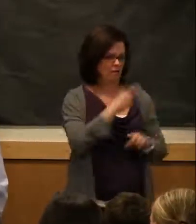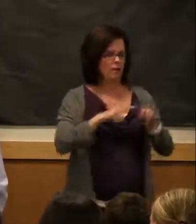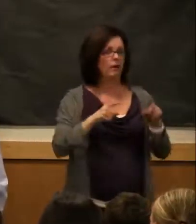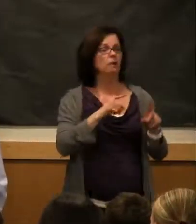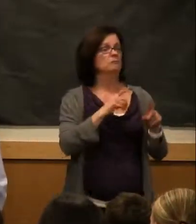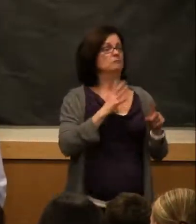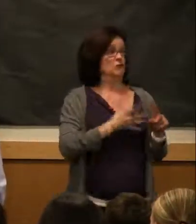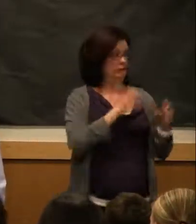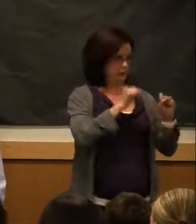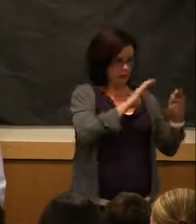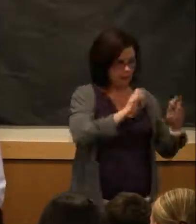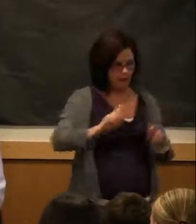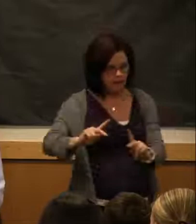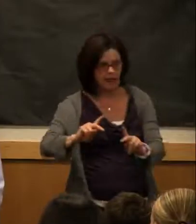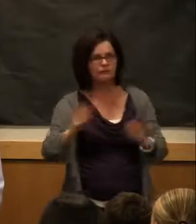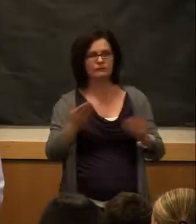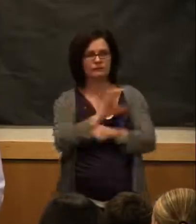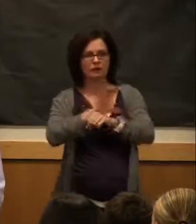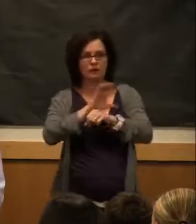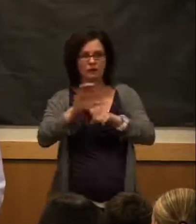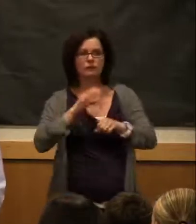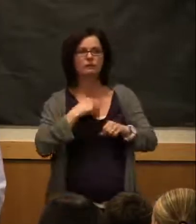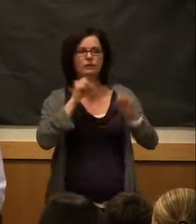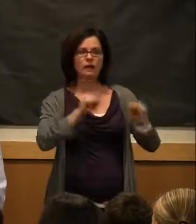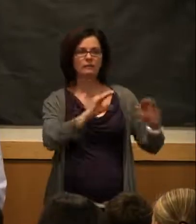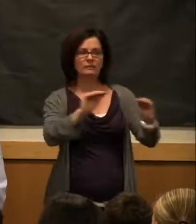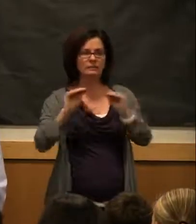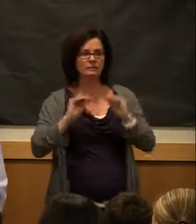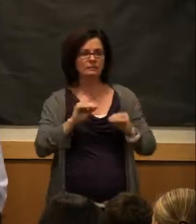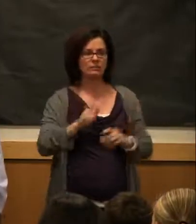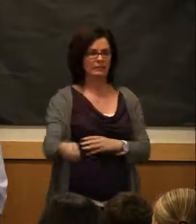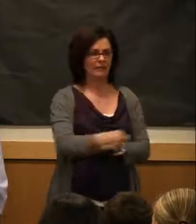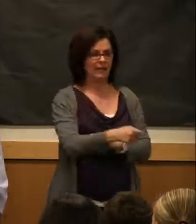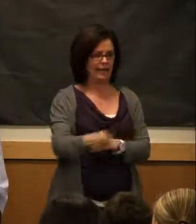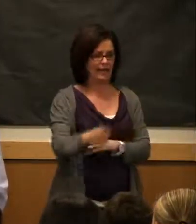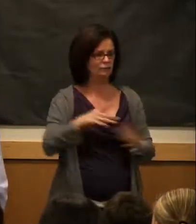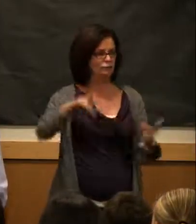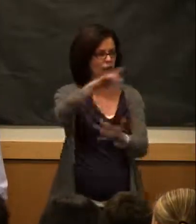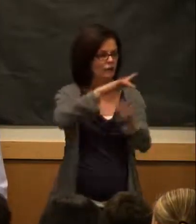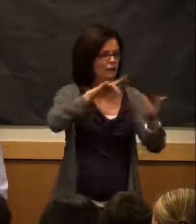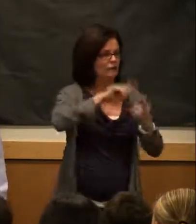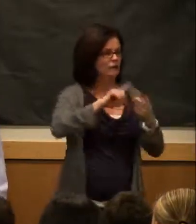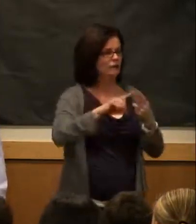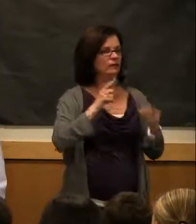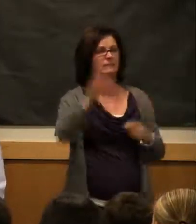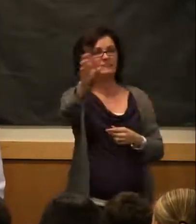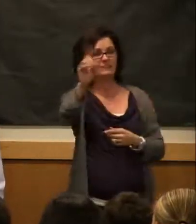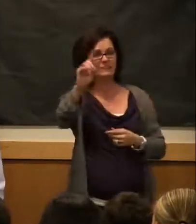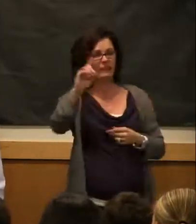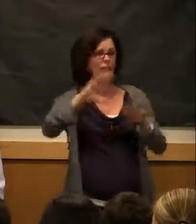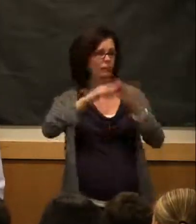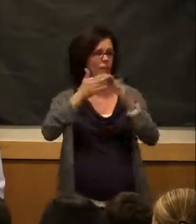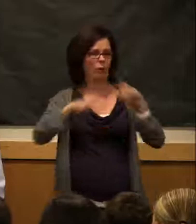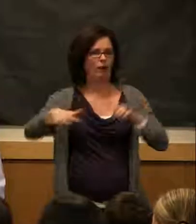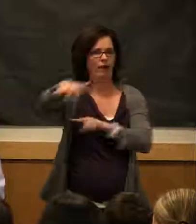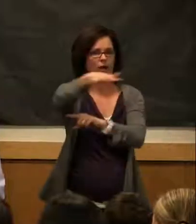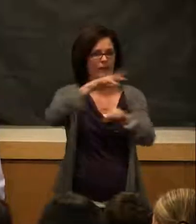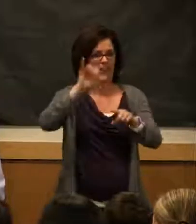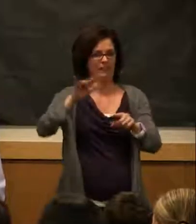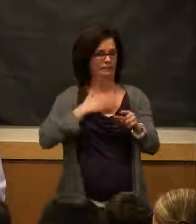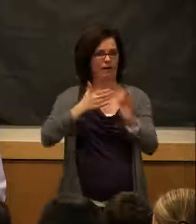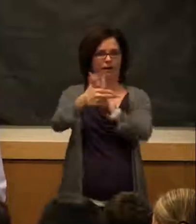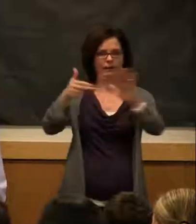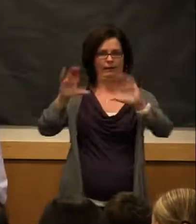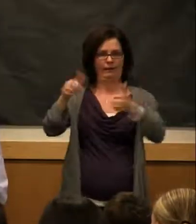back to Colorado and teach cane travel, use the Denver metro area as my classroom, teach people how to